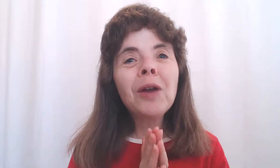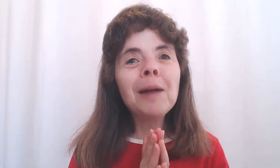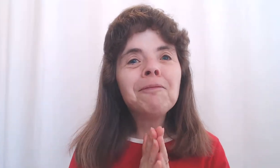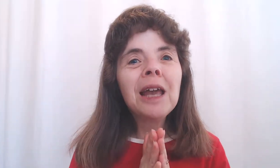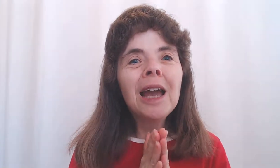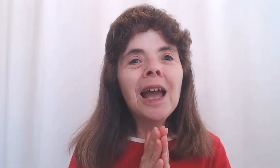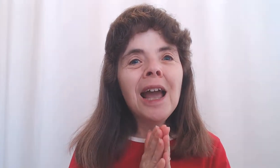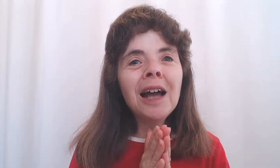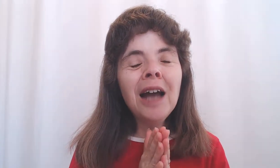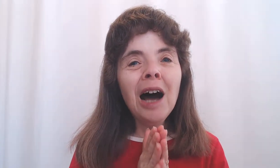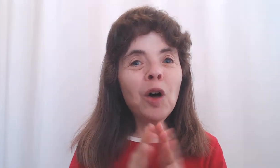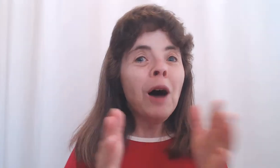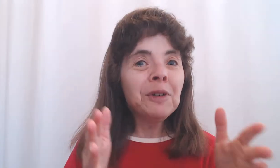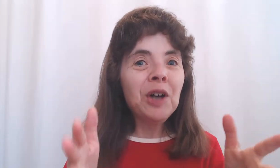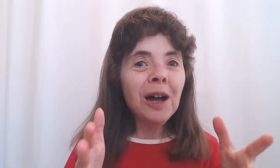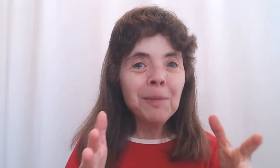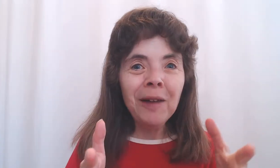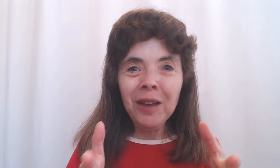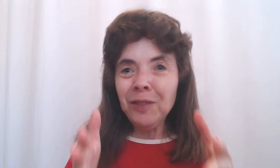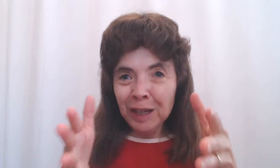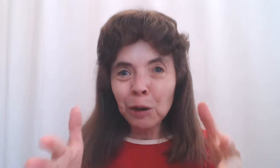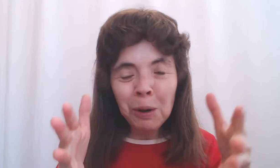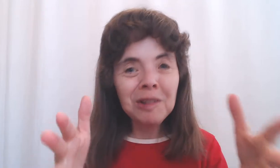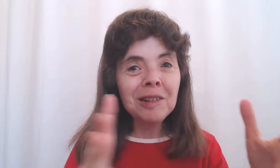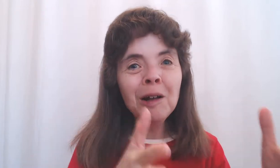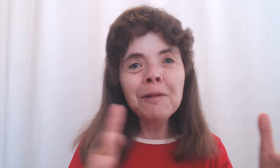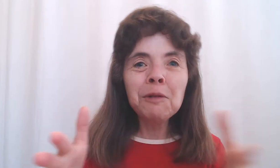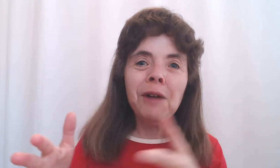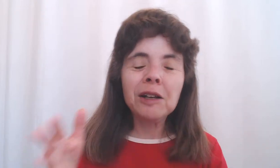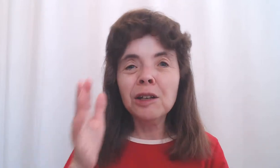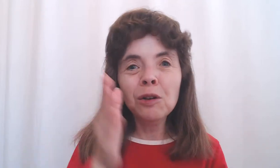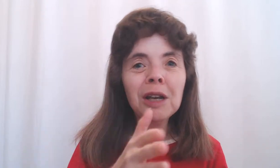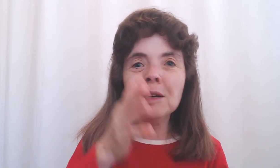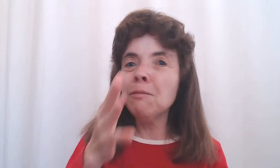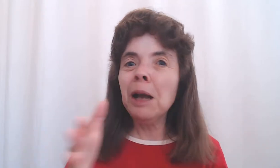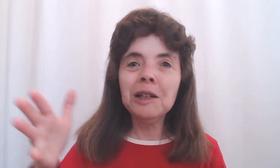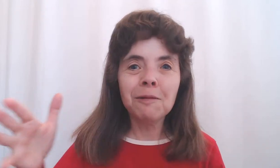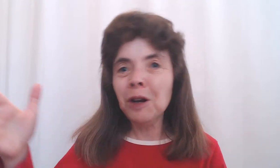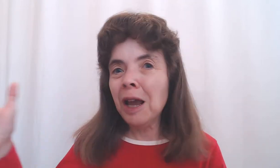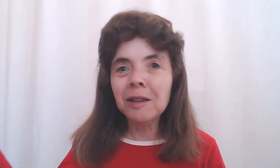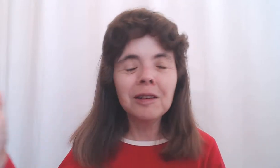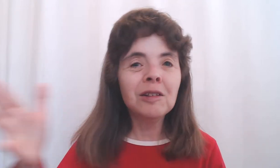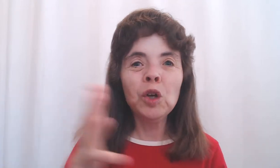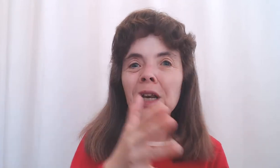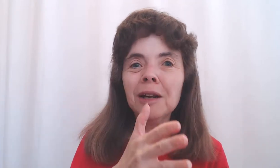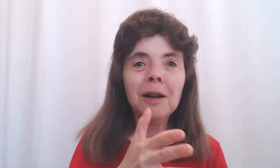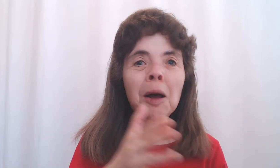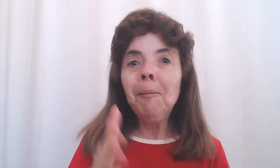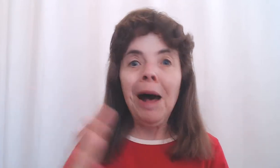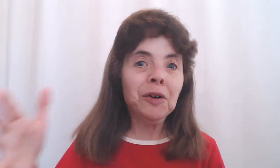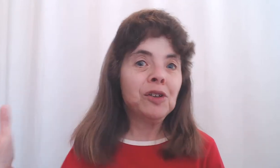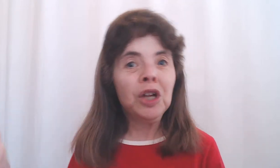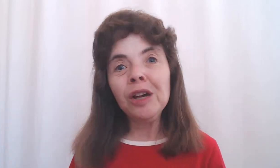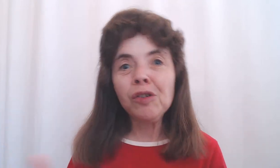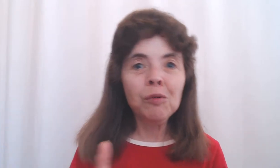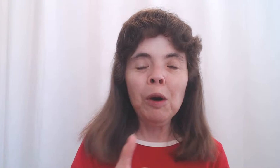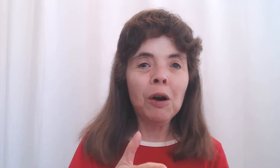Okay. And I'll often talk about that, the Gilbert and Sullivan effect. And you get it in many different cases. You get it in modern education where